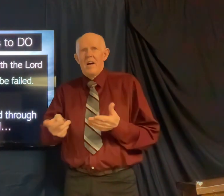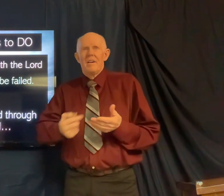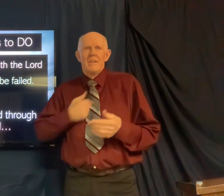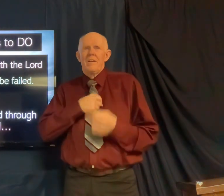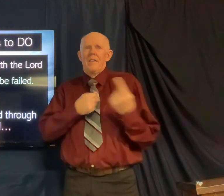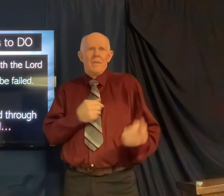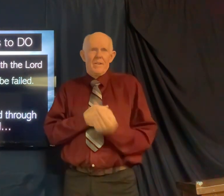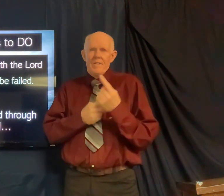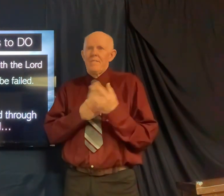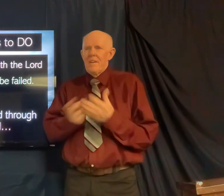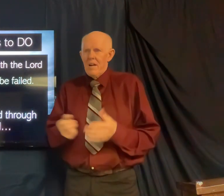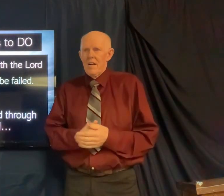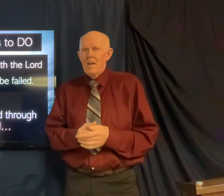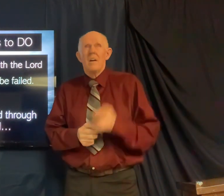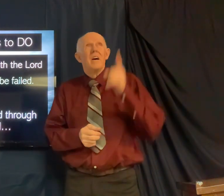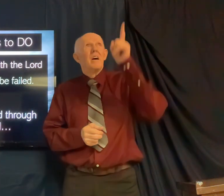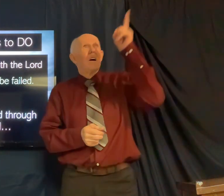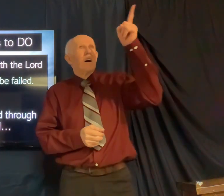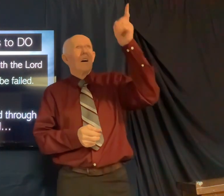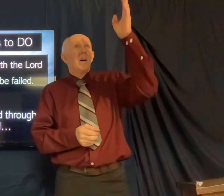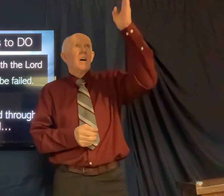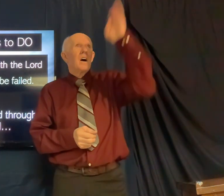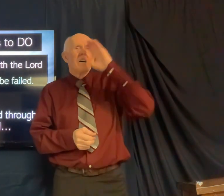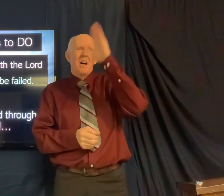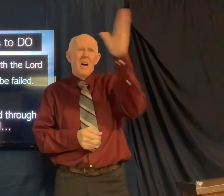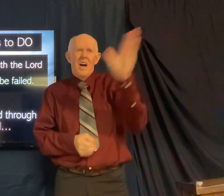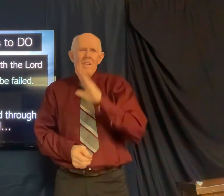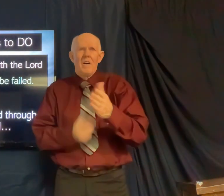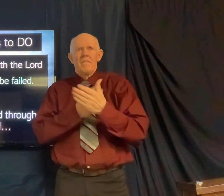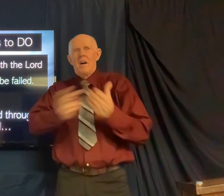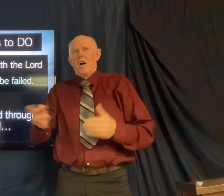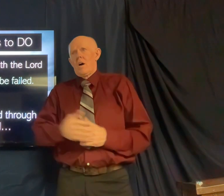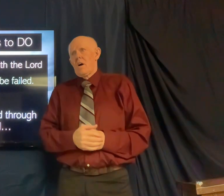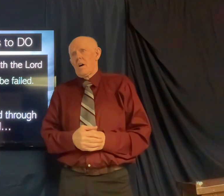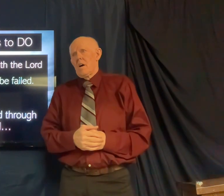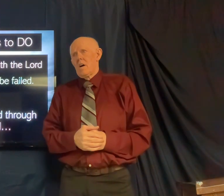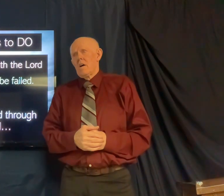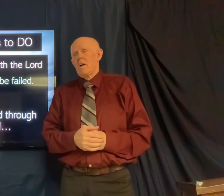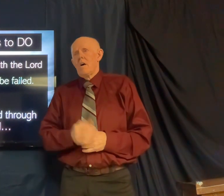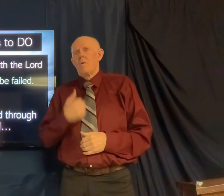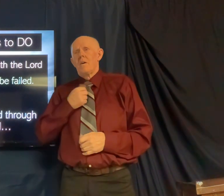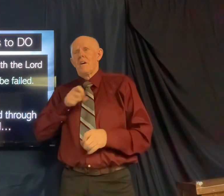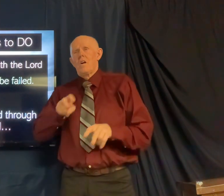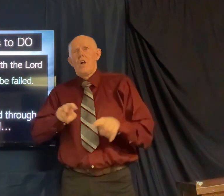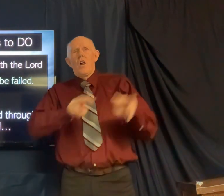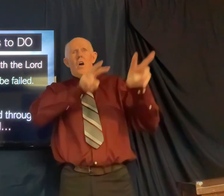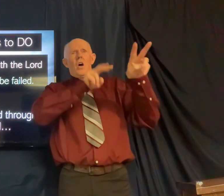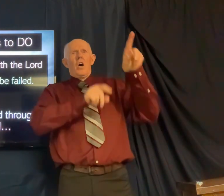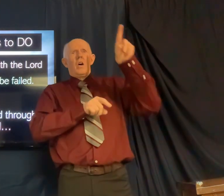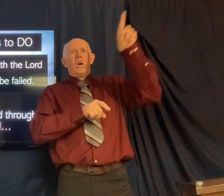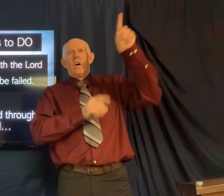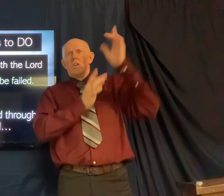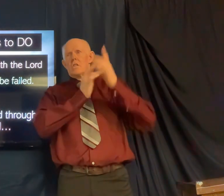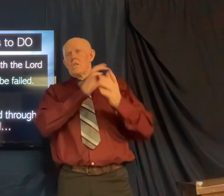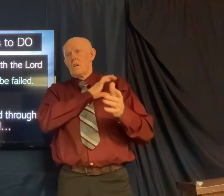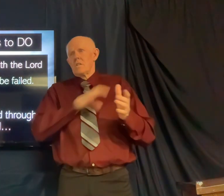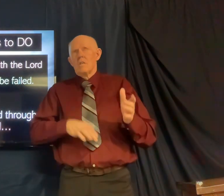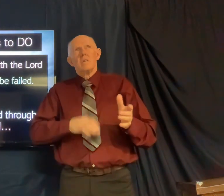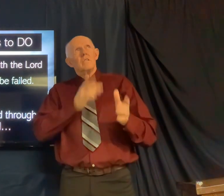We fail and fail with sin. But He, God, never fails. We look to God